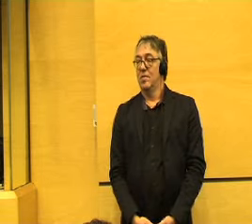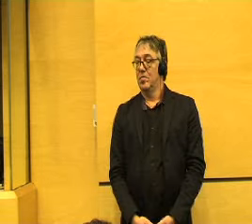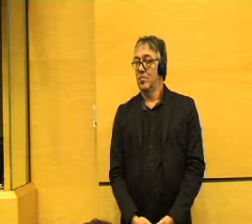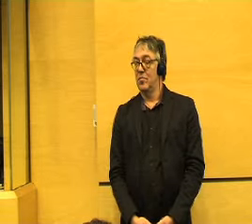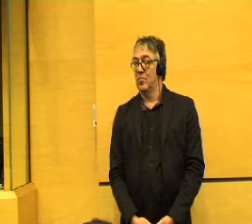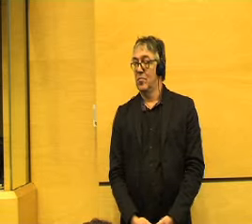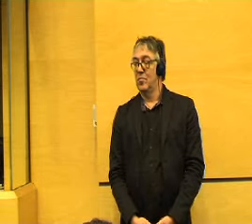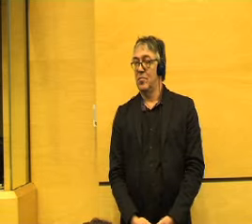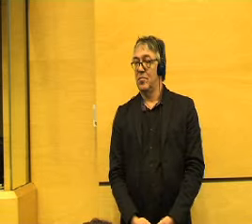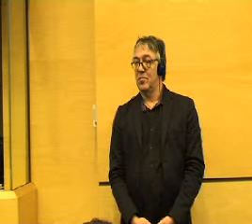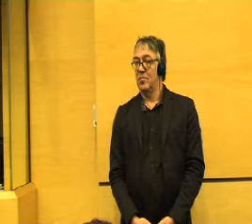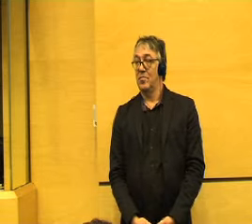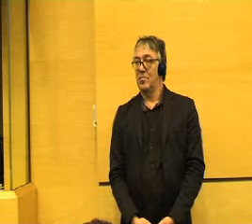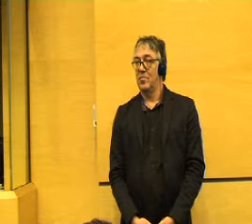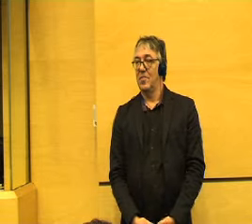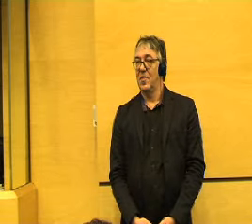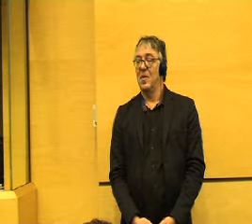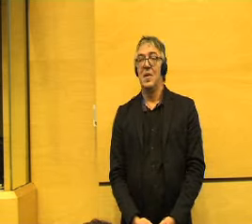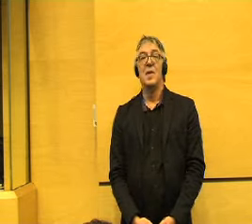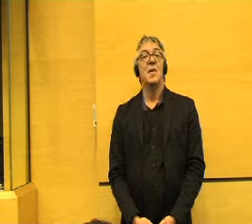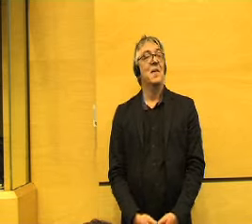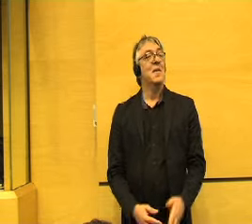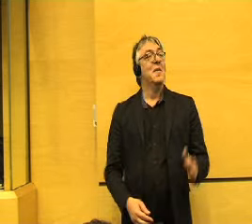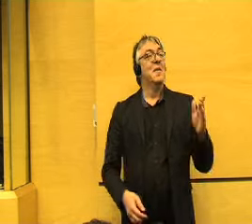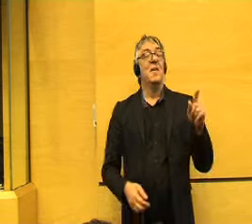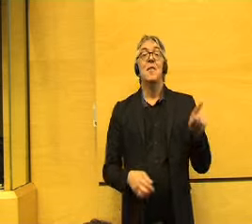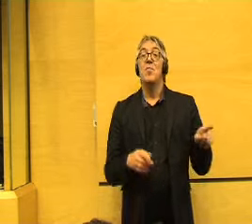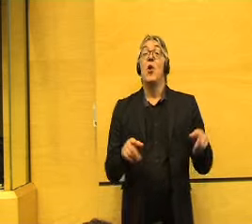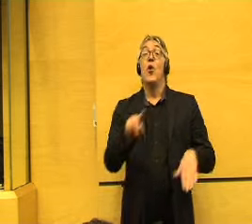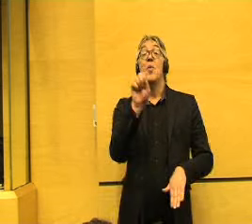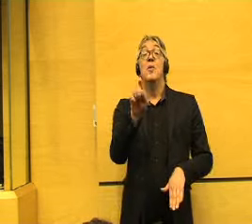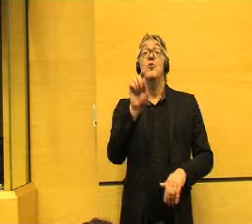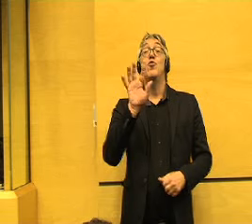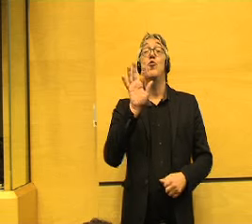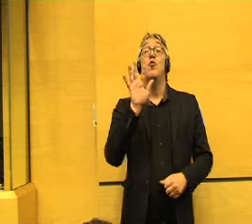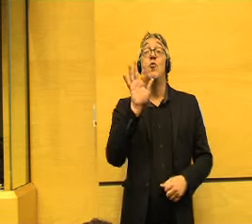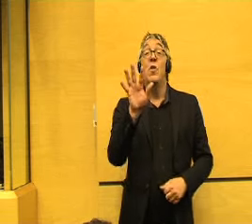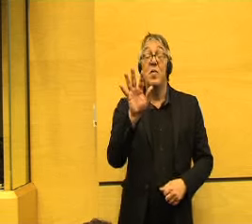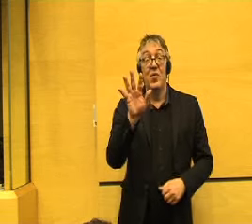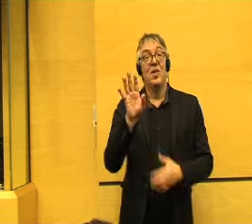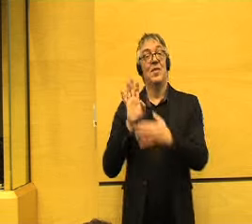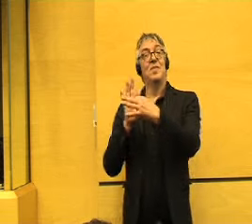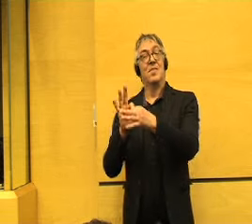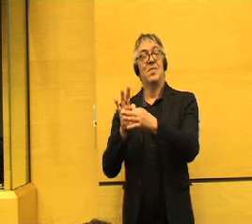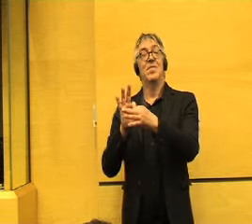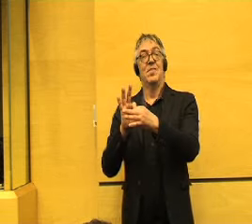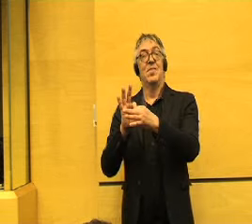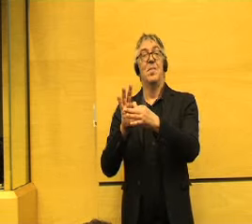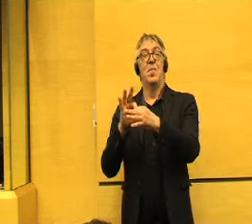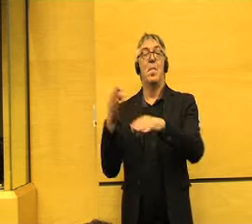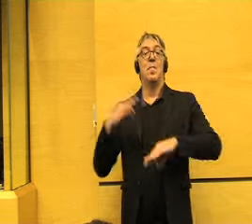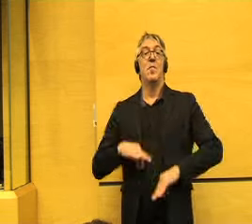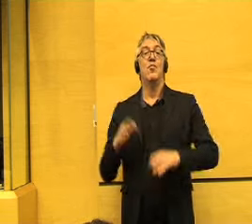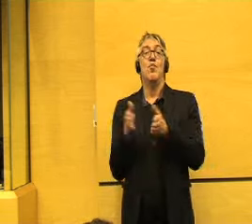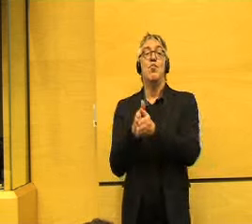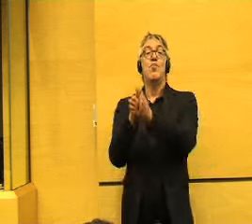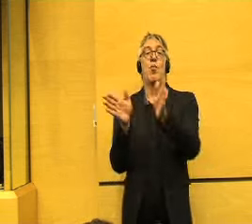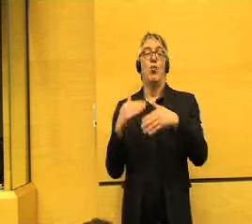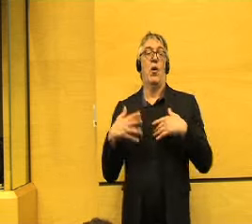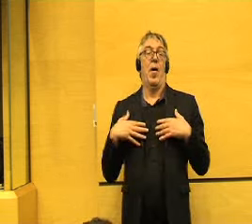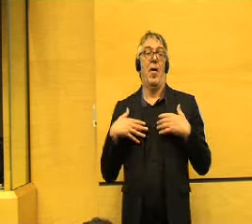Thank you. The question number 5 go to Ministry of Public Health concerning the